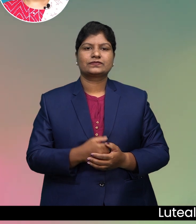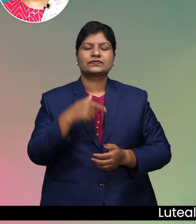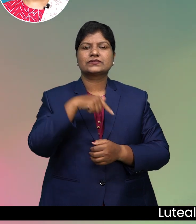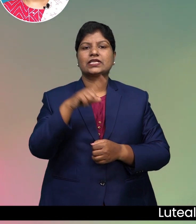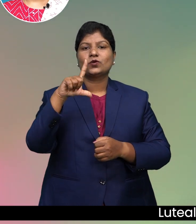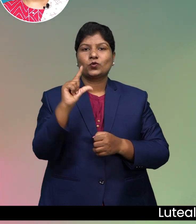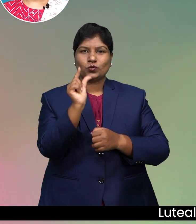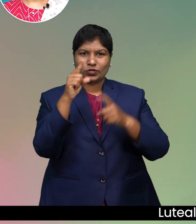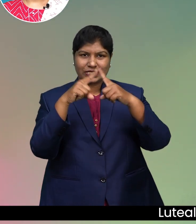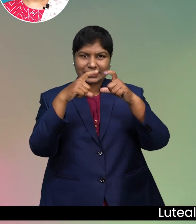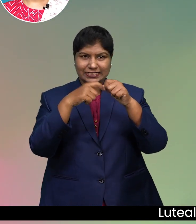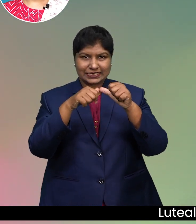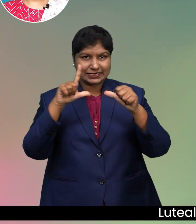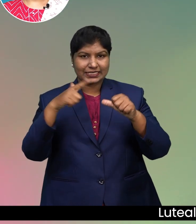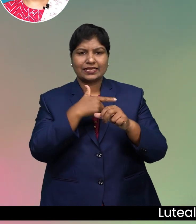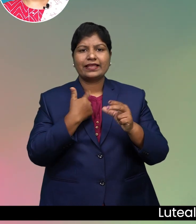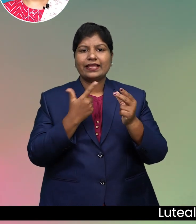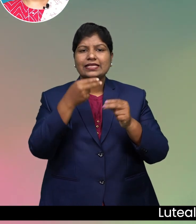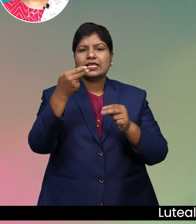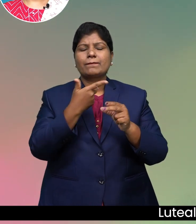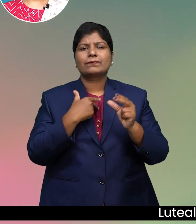luteal or secretory phase.